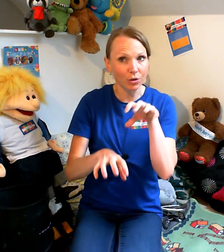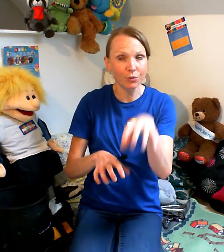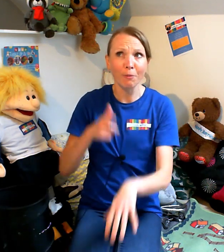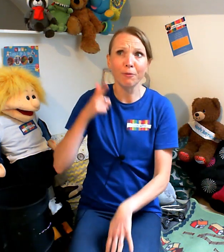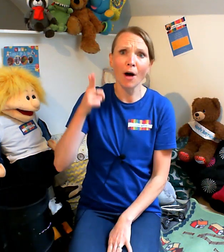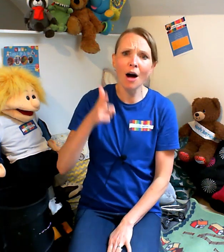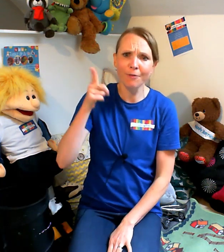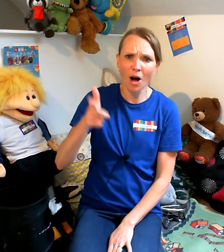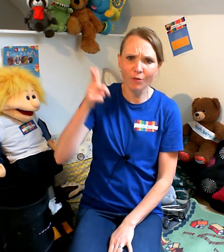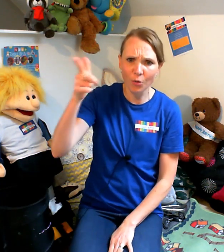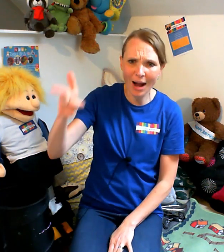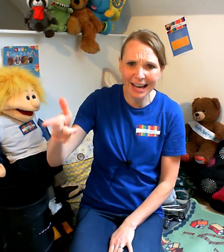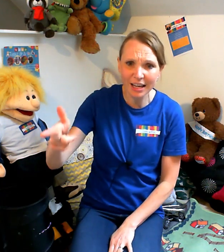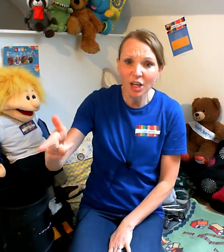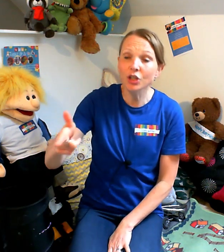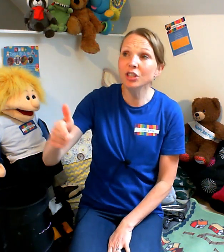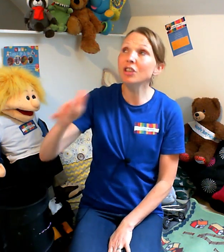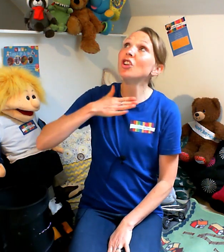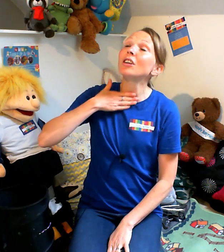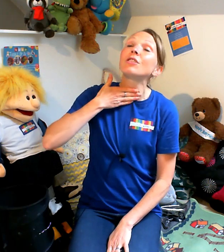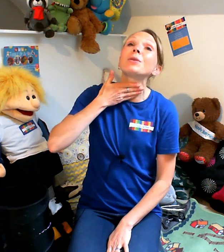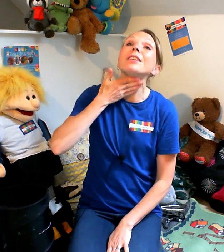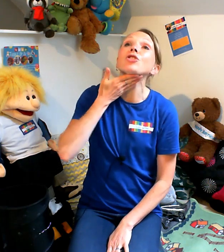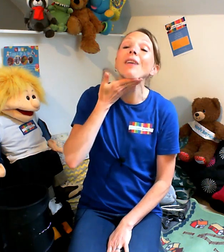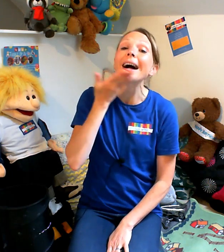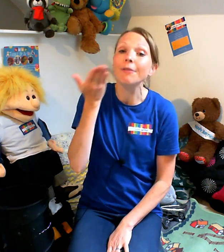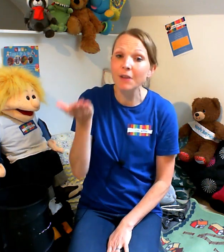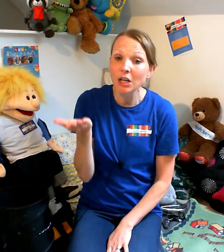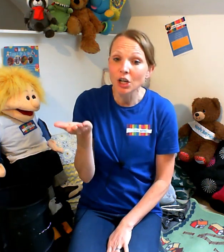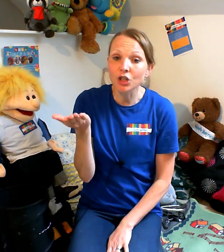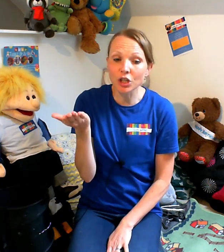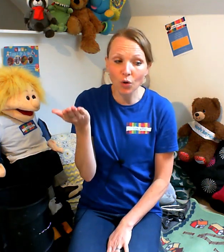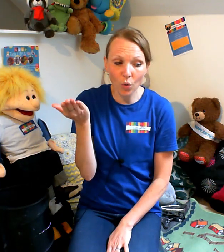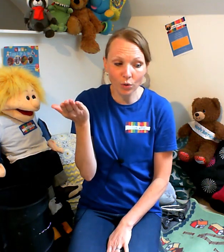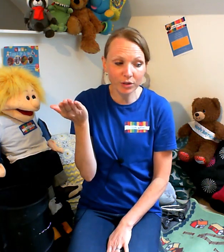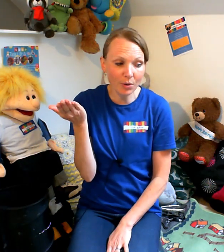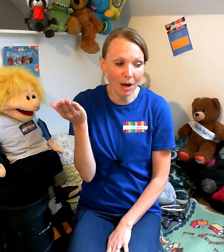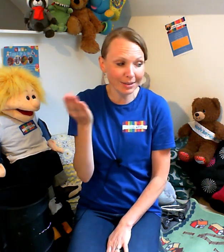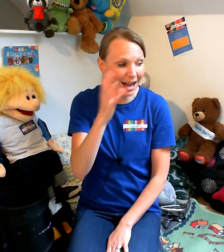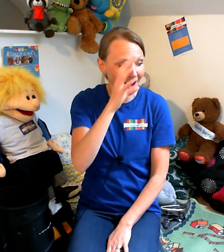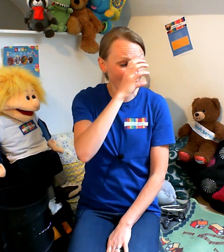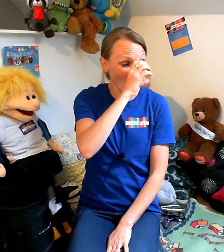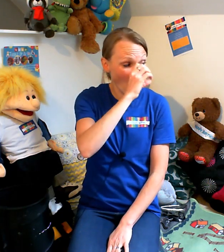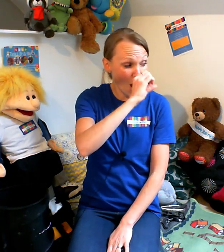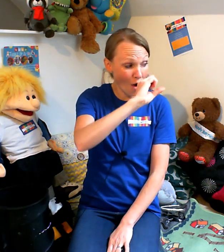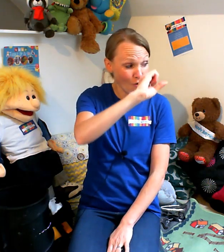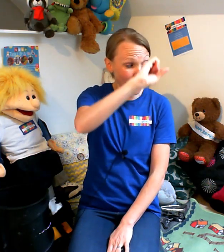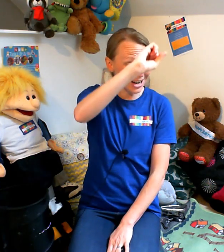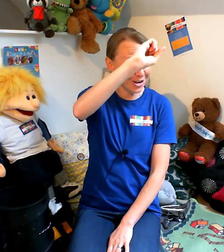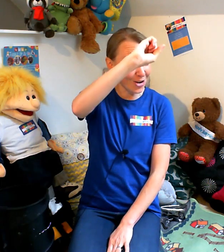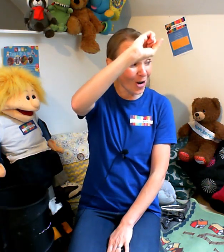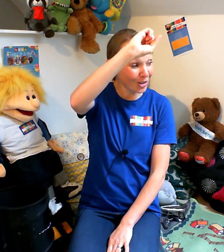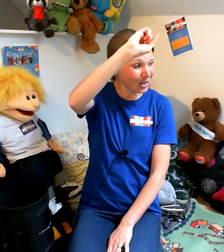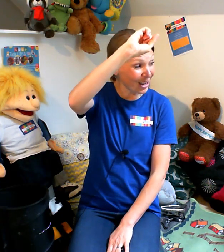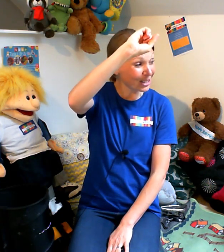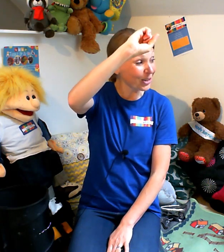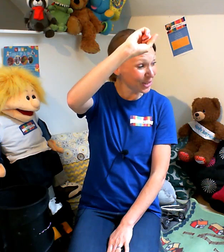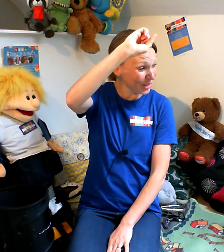from far, far away. She's going to start off with a giraffe. She's also going to have a rhinoceros. Good giraffe